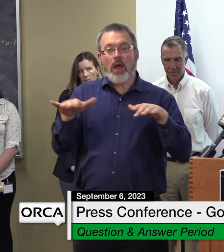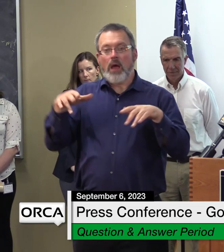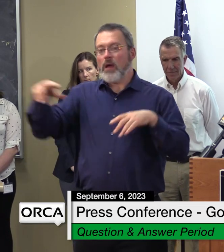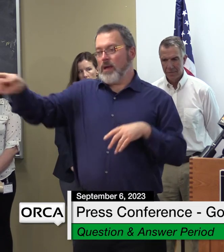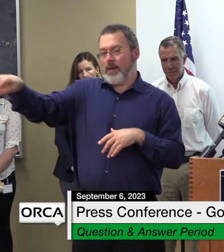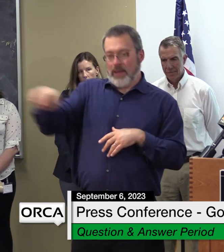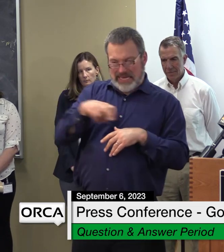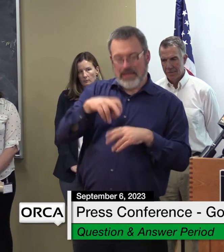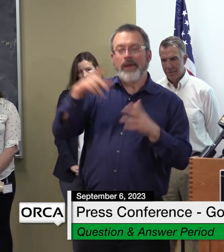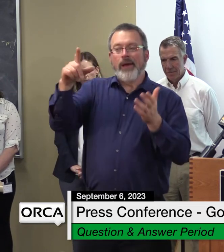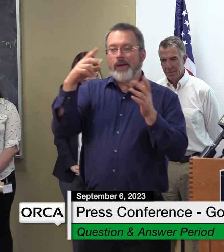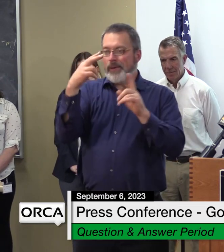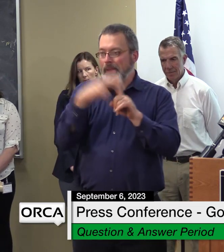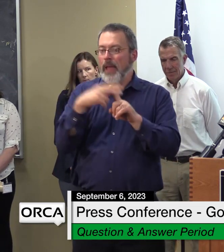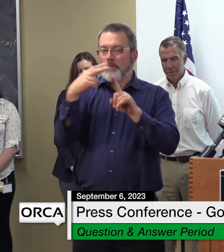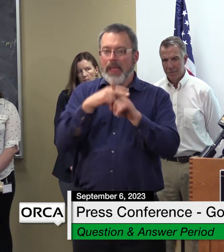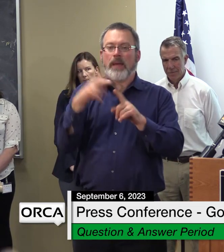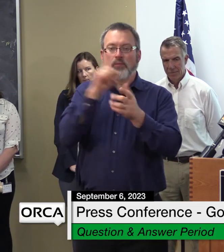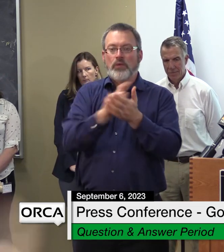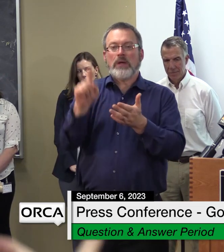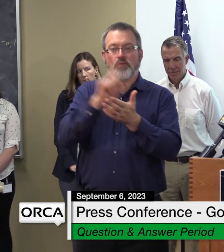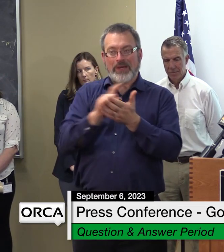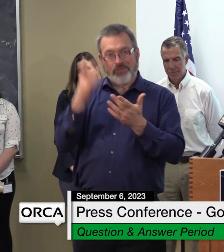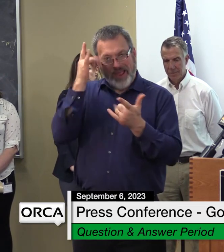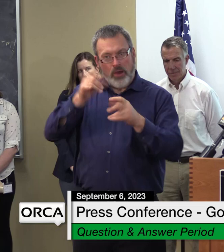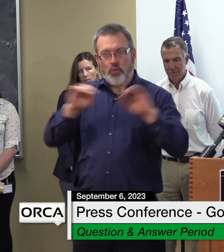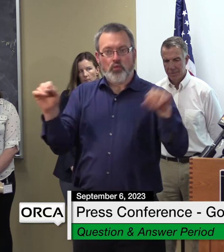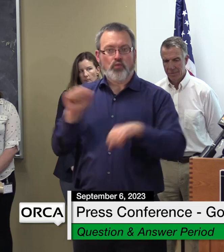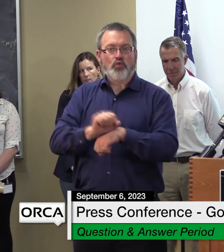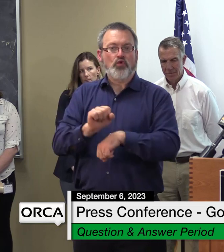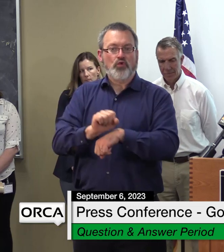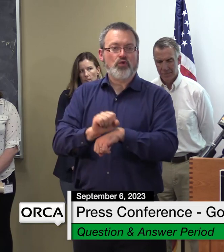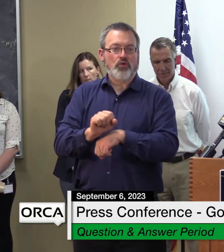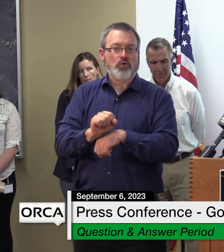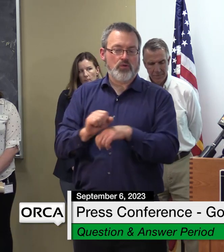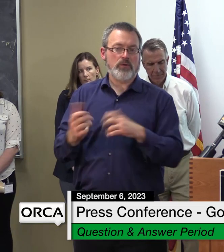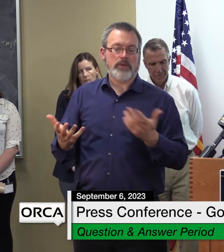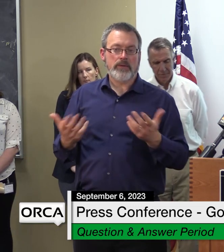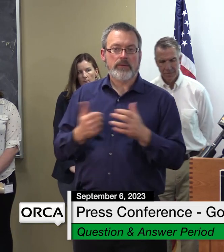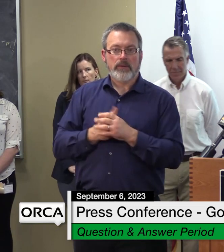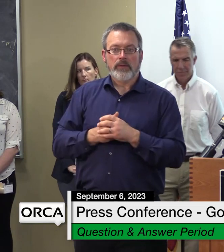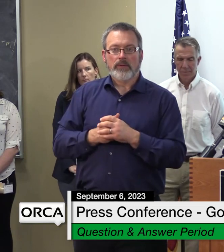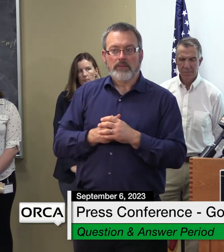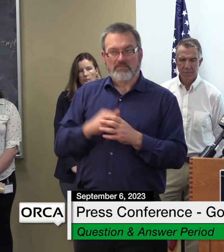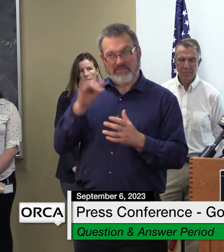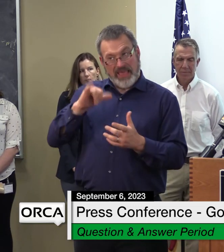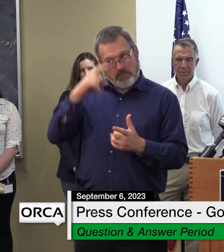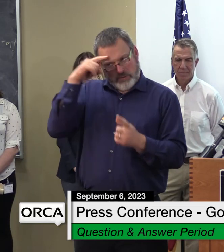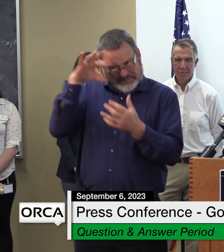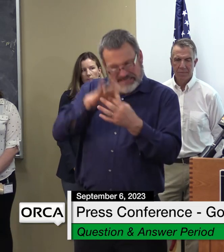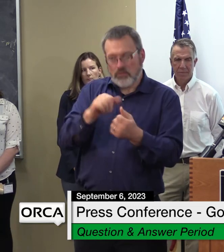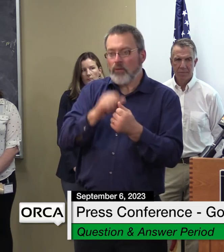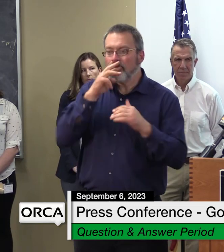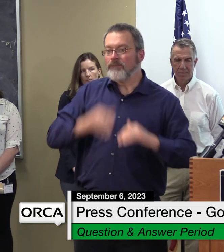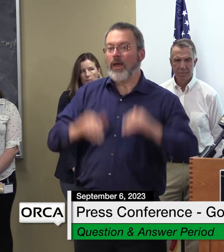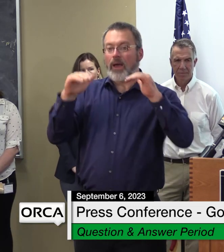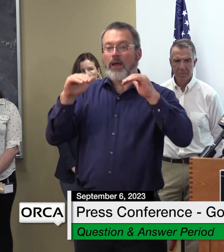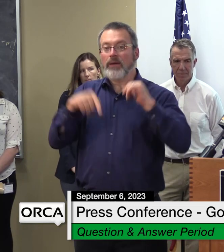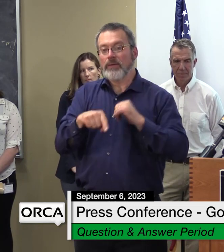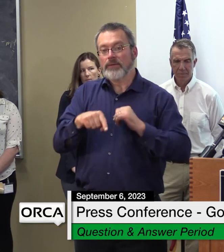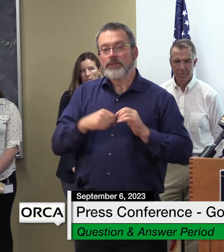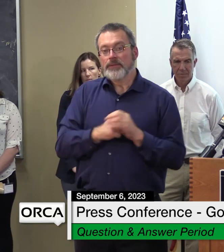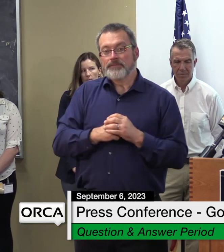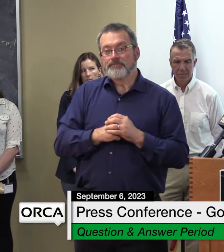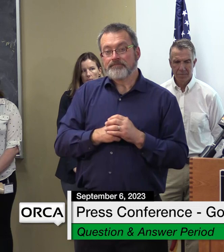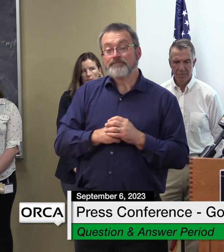unemployed or their employment is disrupted due to the disaster. We were able to finish the weekly application